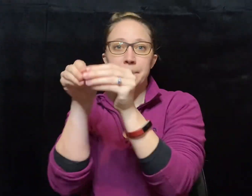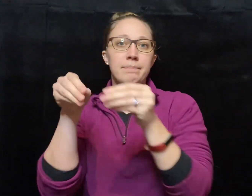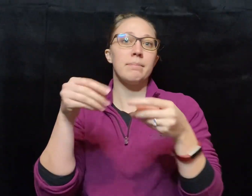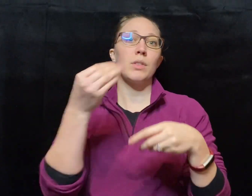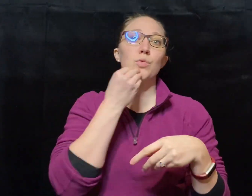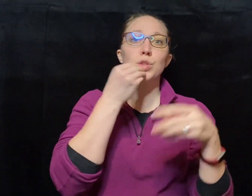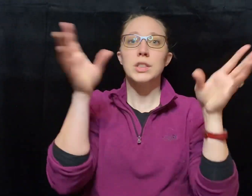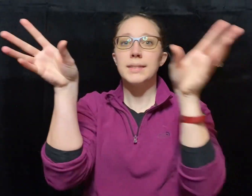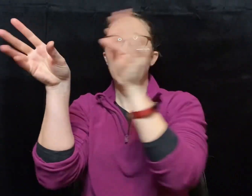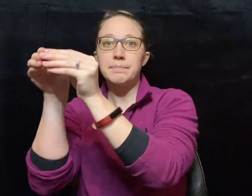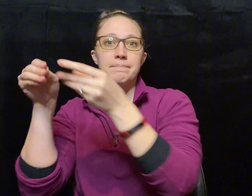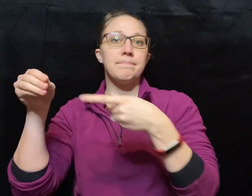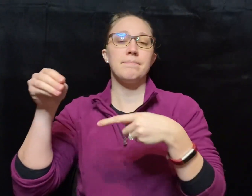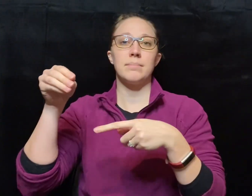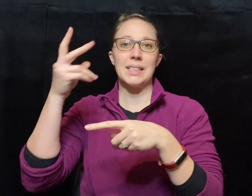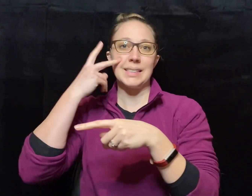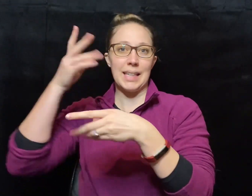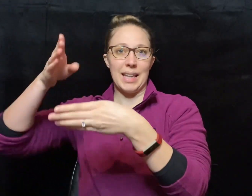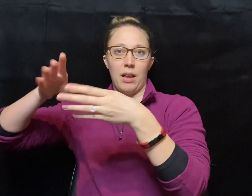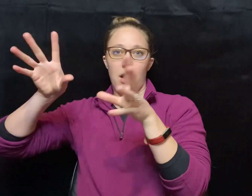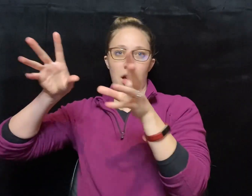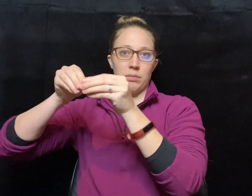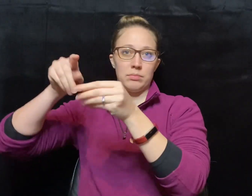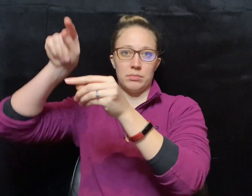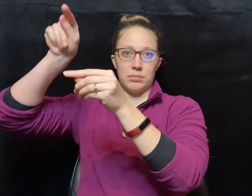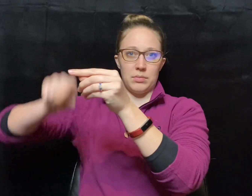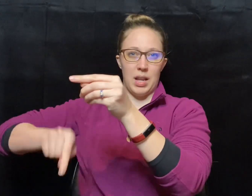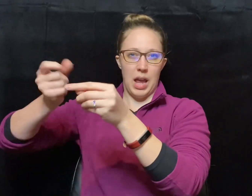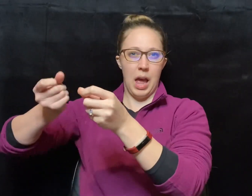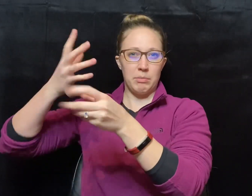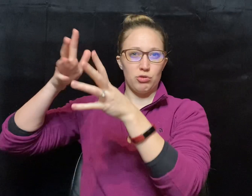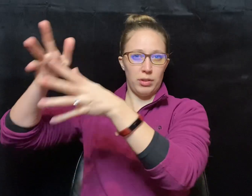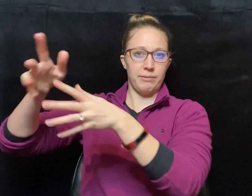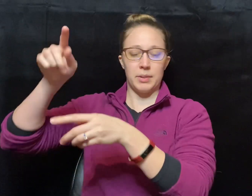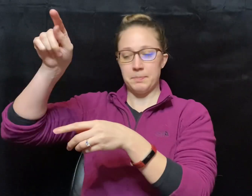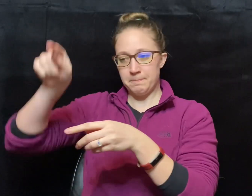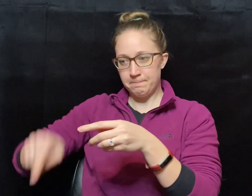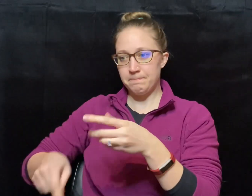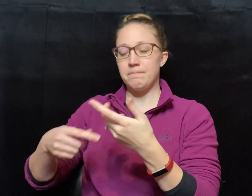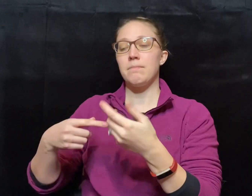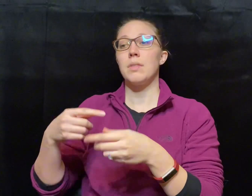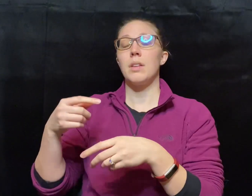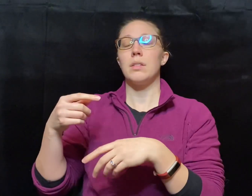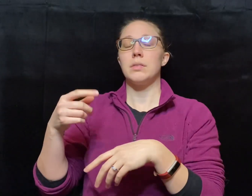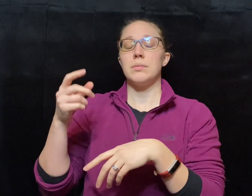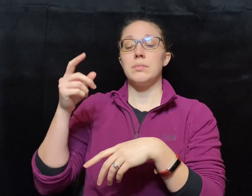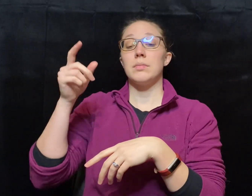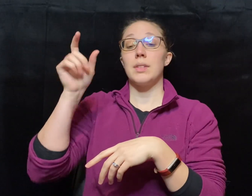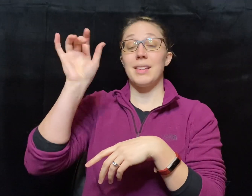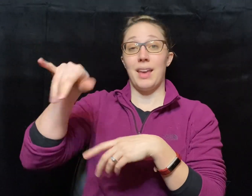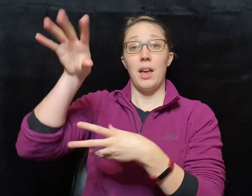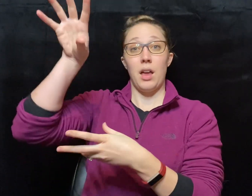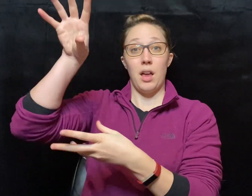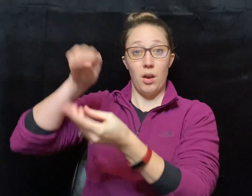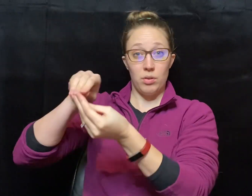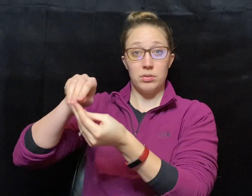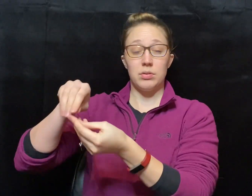expenses. So the gas row is going to be totaled in the final column. The grocery row is going to